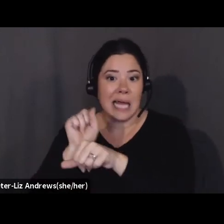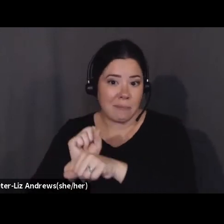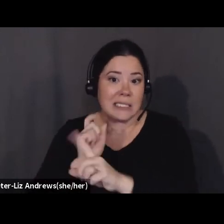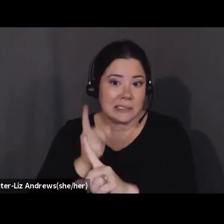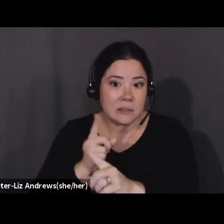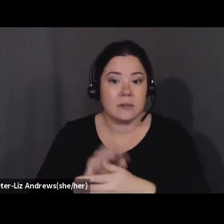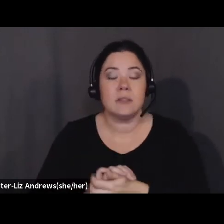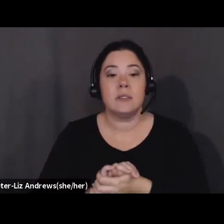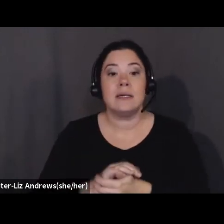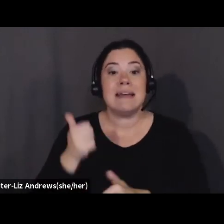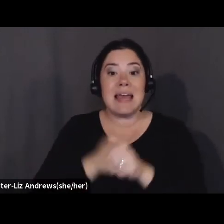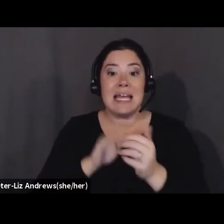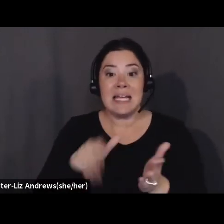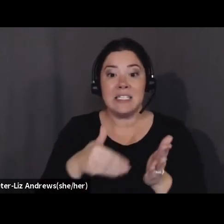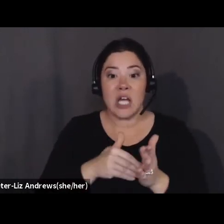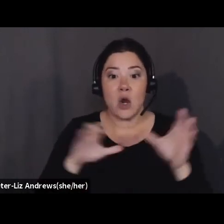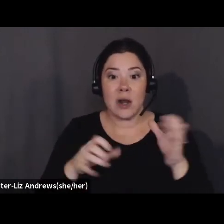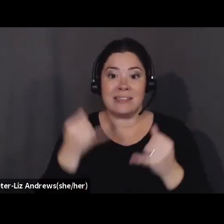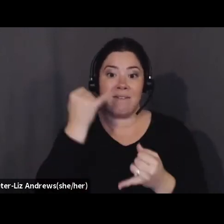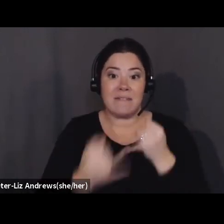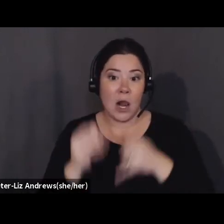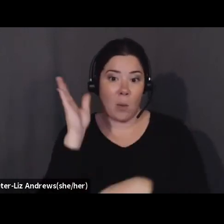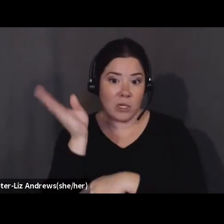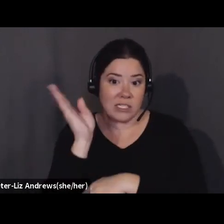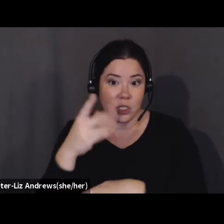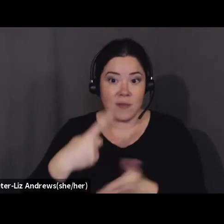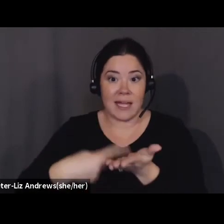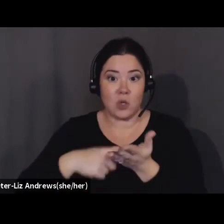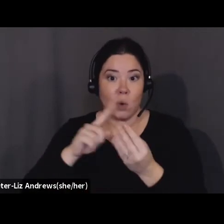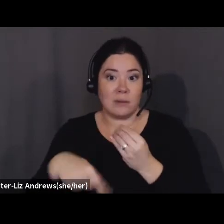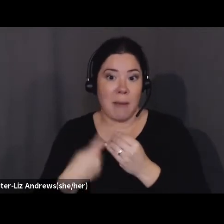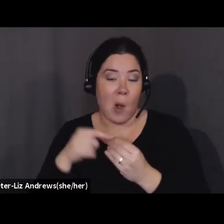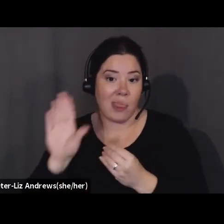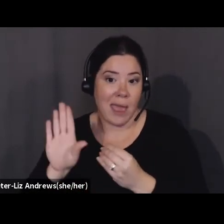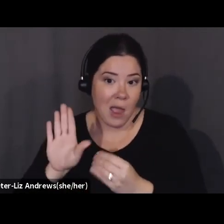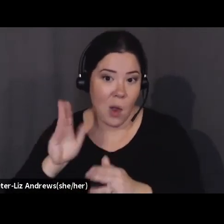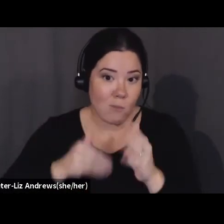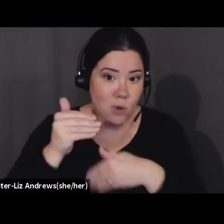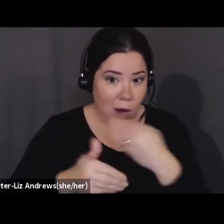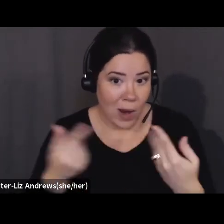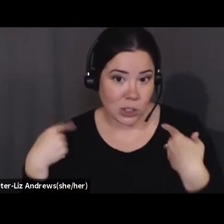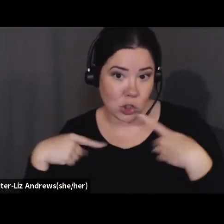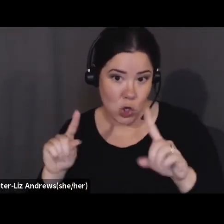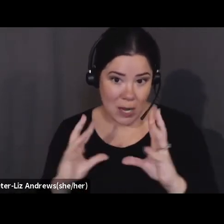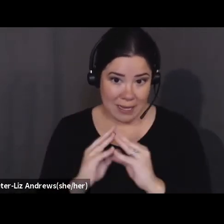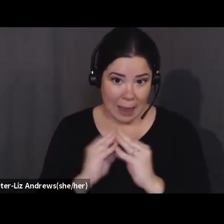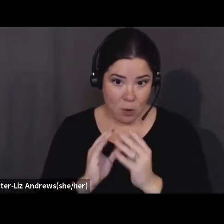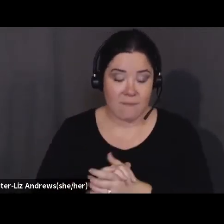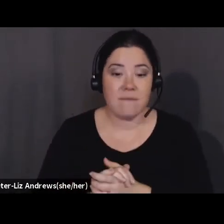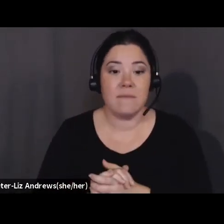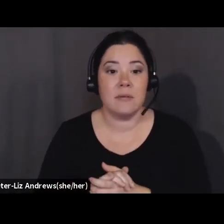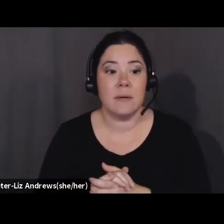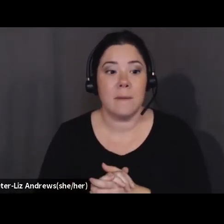a final presentation that covers the progress that they made during the collaborative. And then I have beyond the collaborative